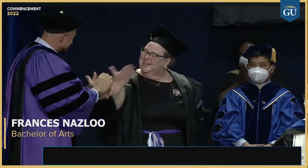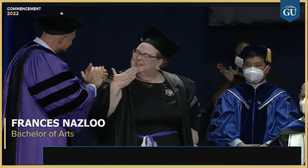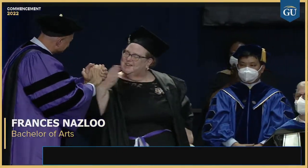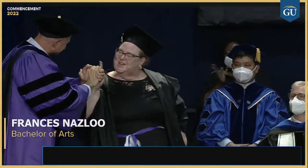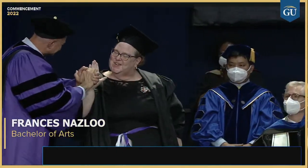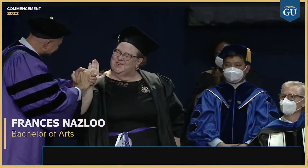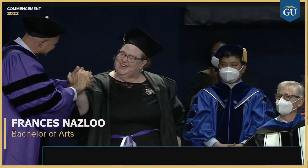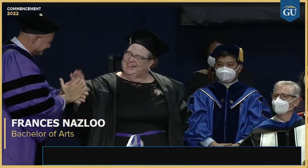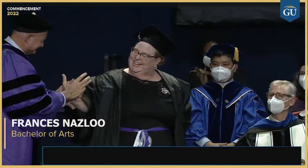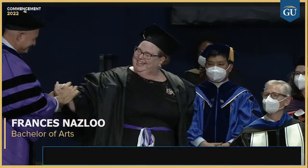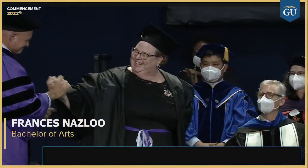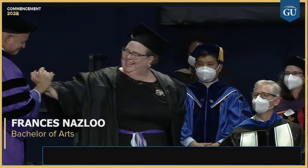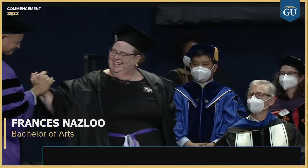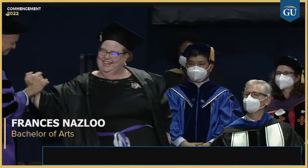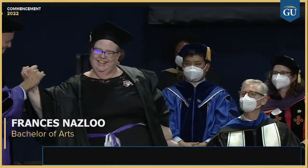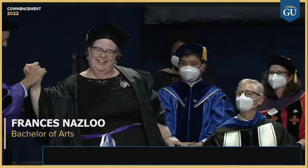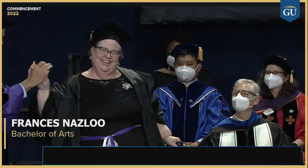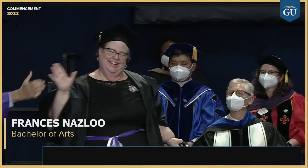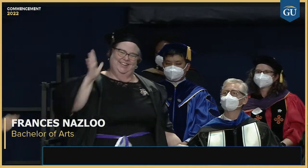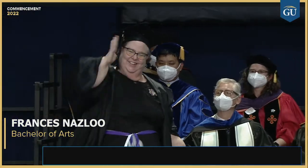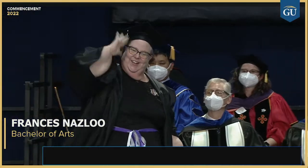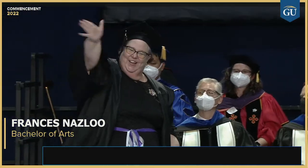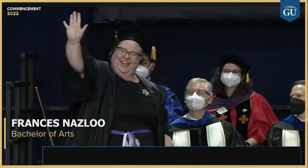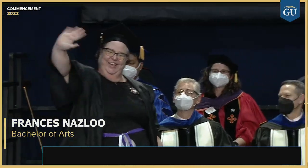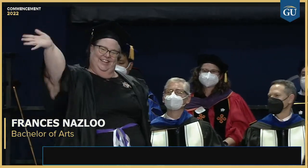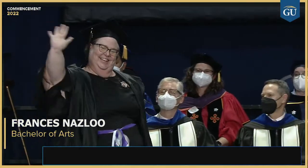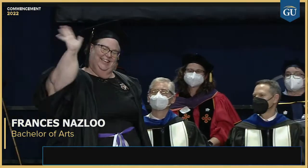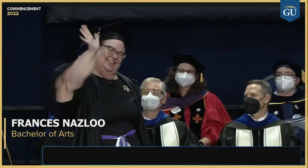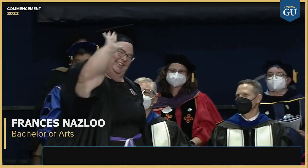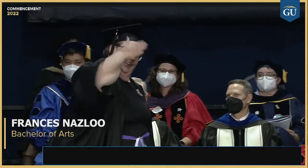Bachelor of Arts. You did it, congratulations.